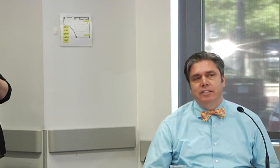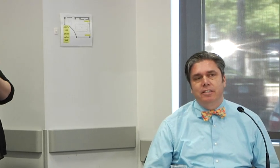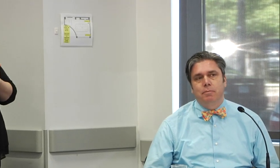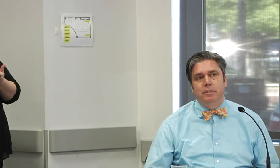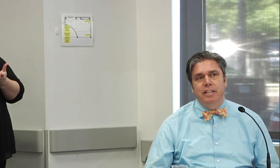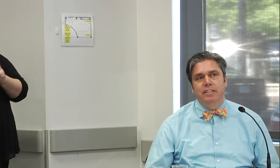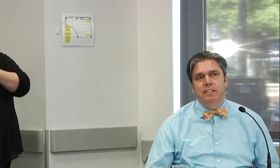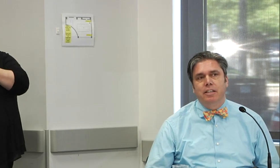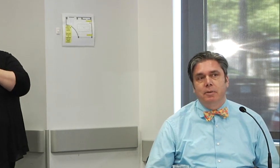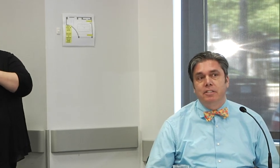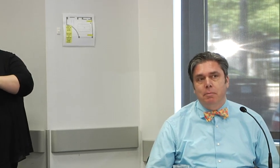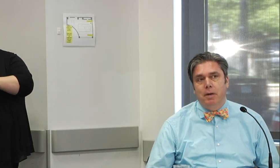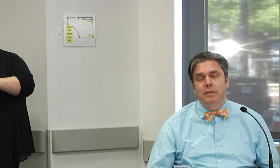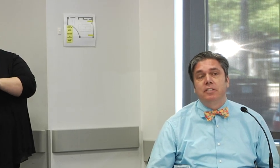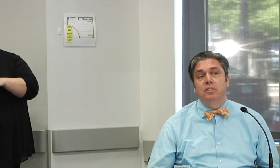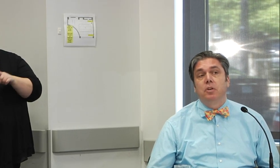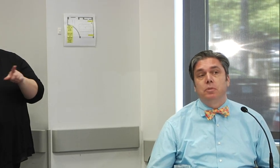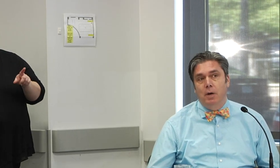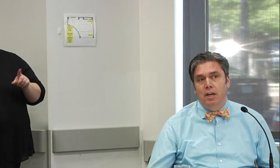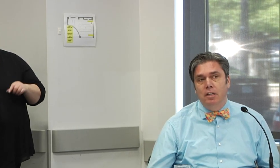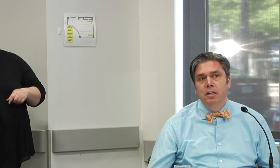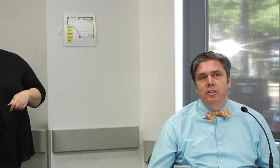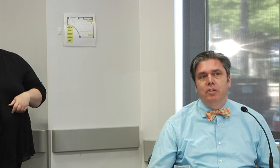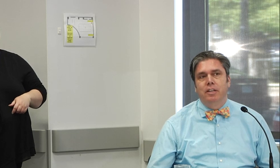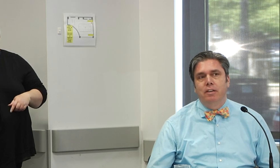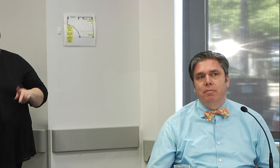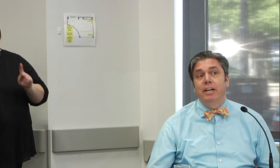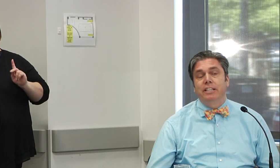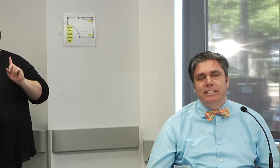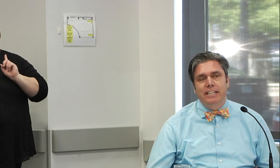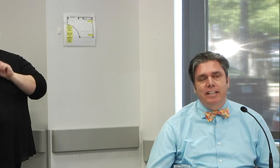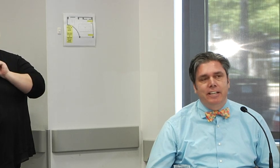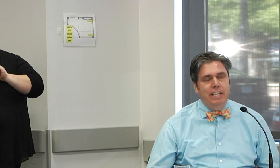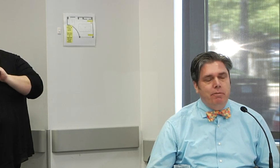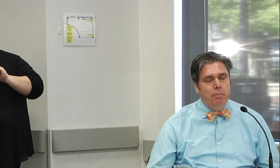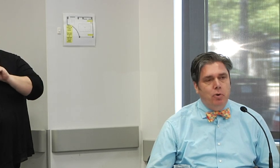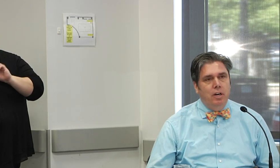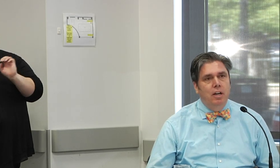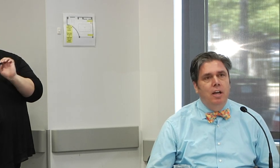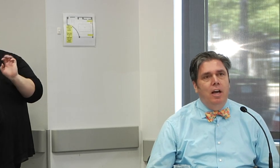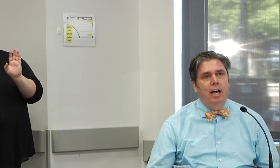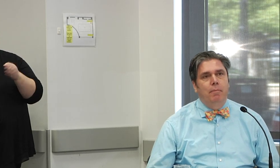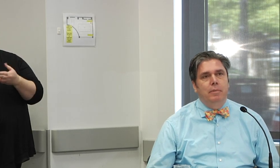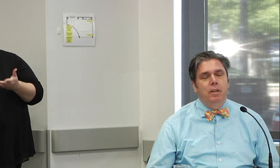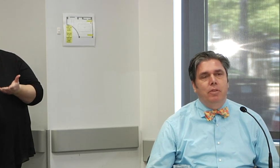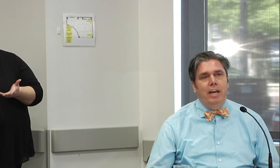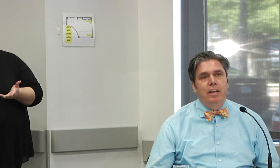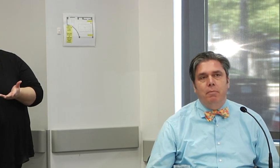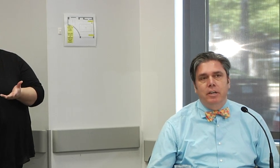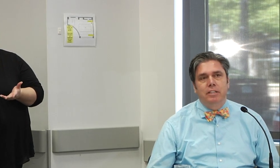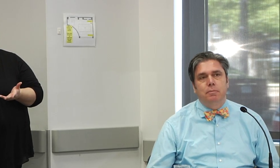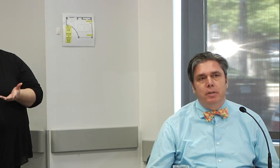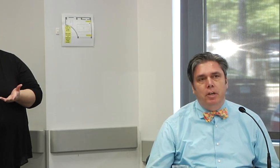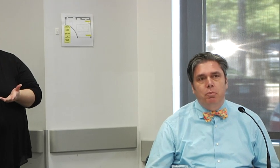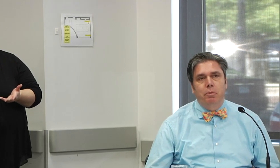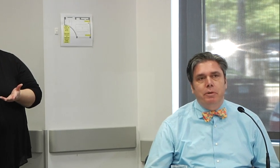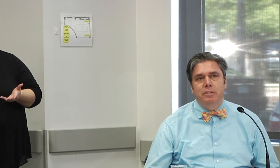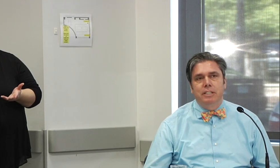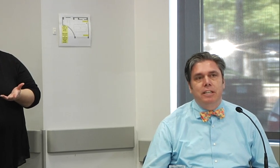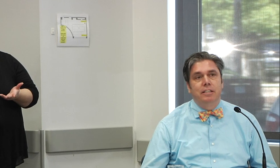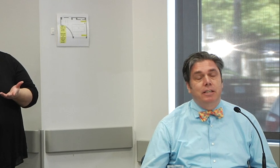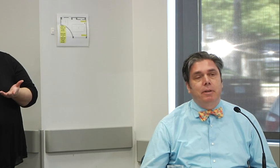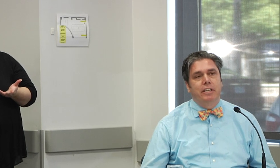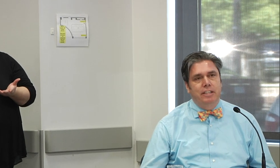illnesses presenting to the emergency department is so small, you can barely see it on the daily report. That number is below what we would